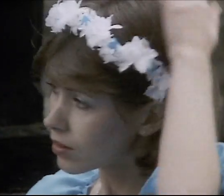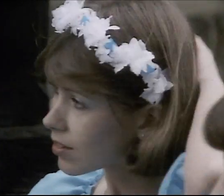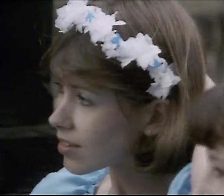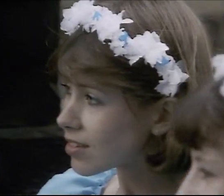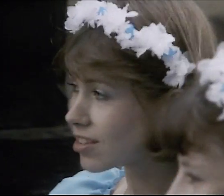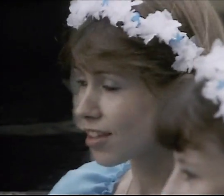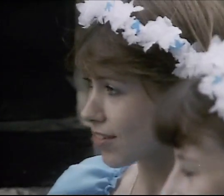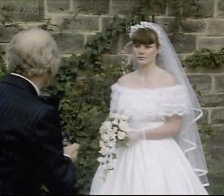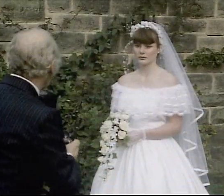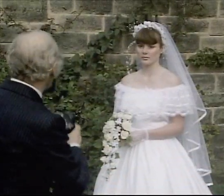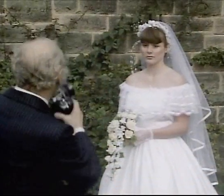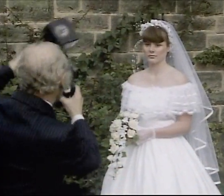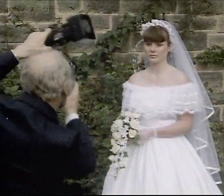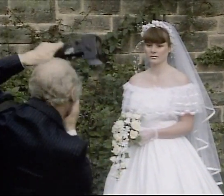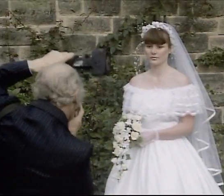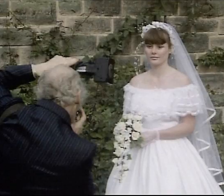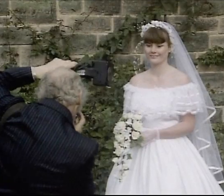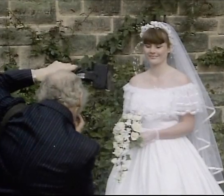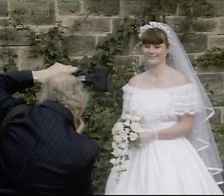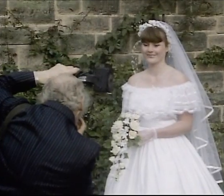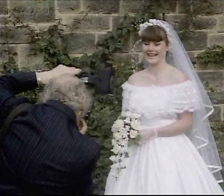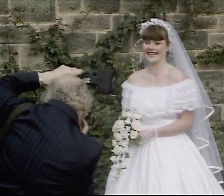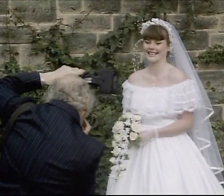We're going to get that Quebec Ride of the Year competition.